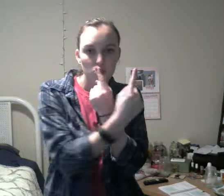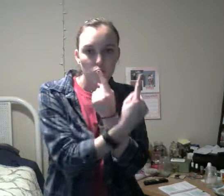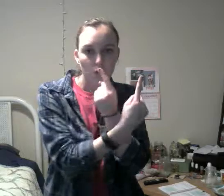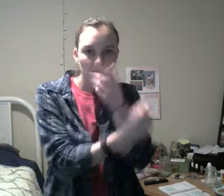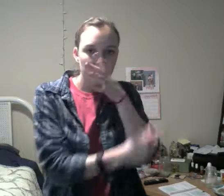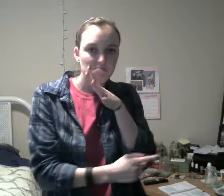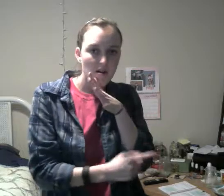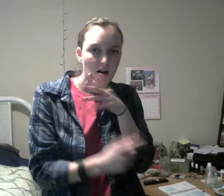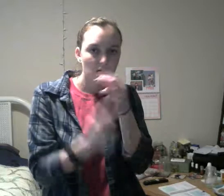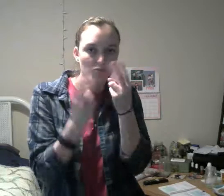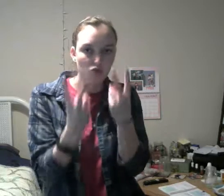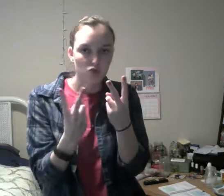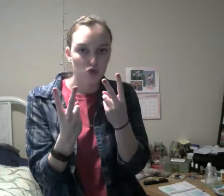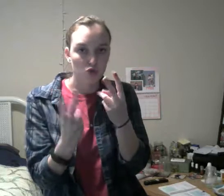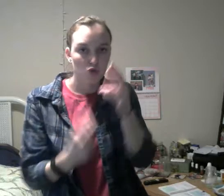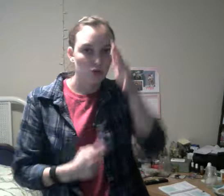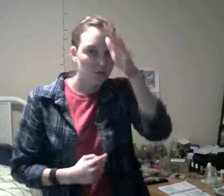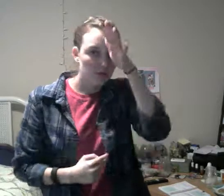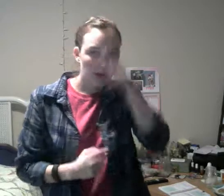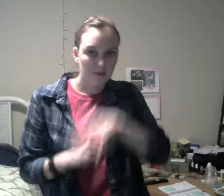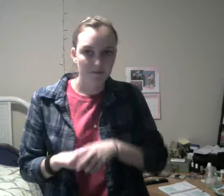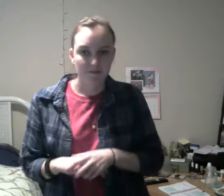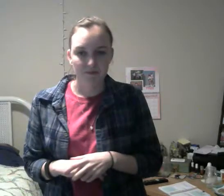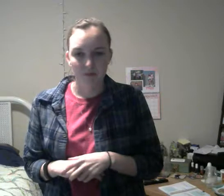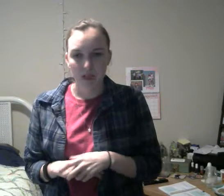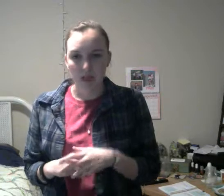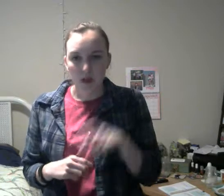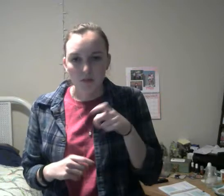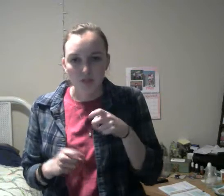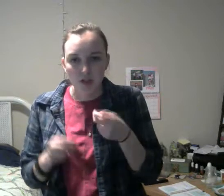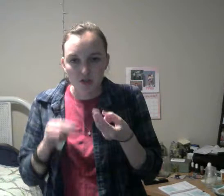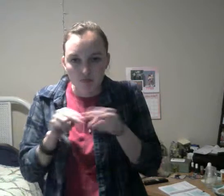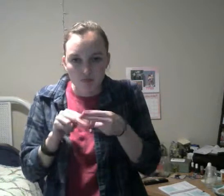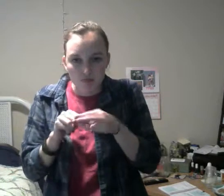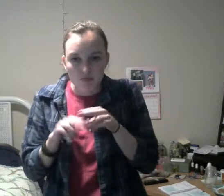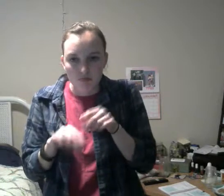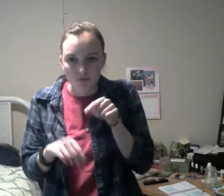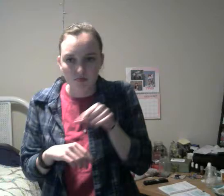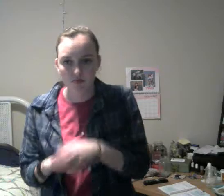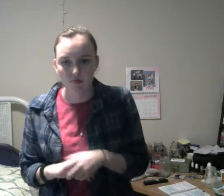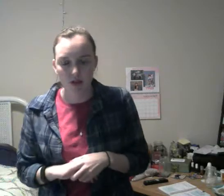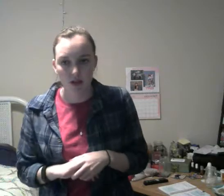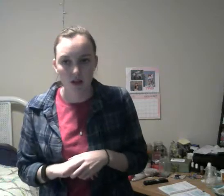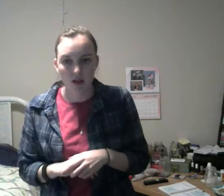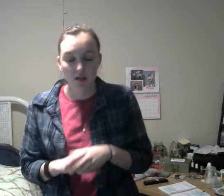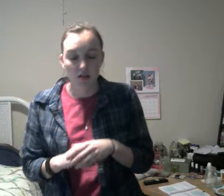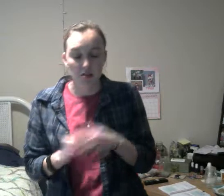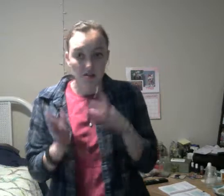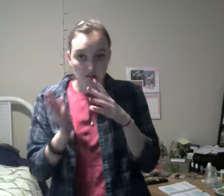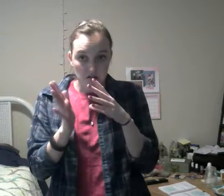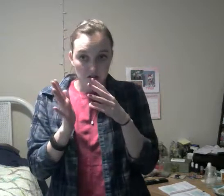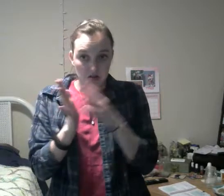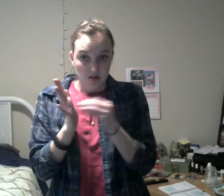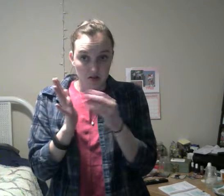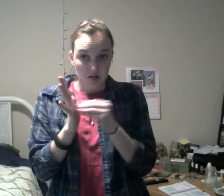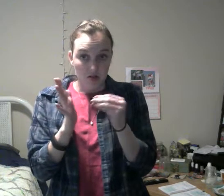crossing over in meiosis, I had to make my cell a little bit more complex. But basically what happens is that we're going to copy our